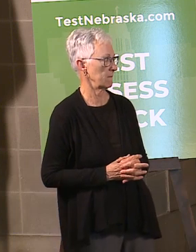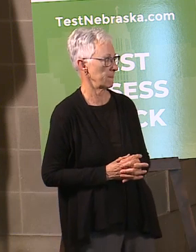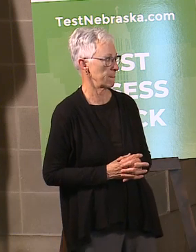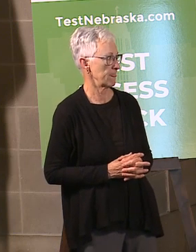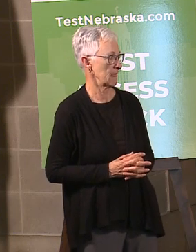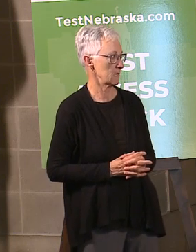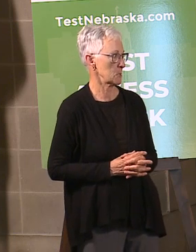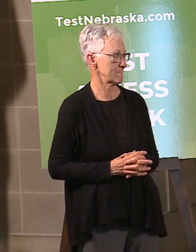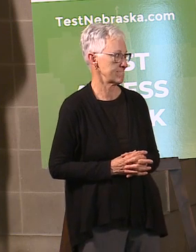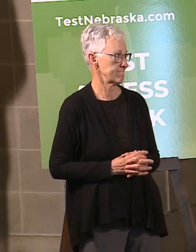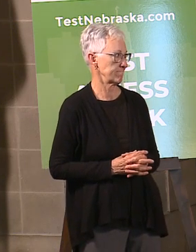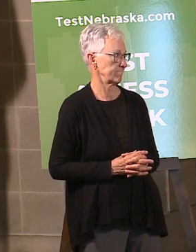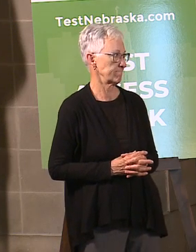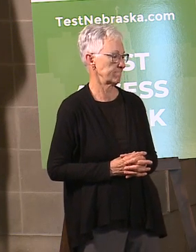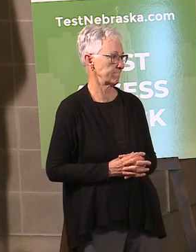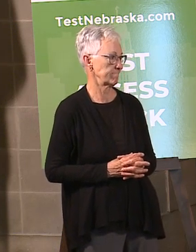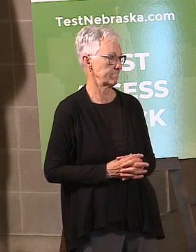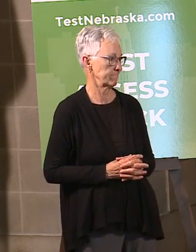away.